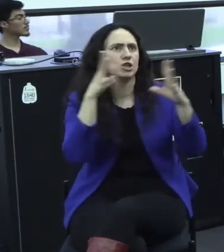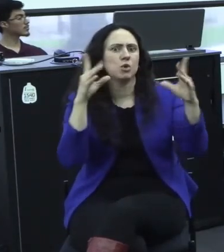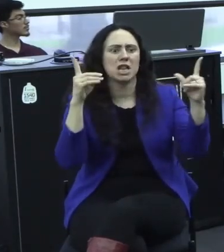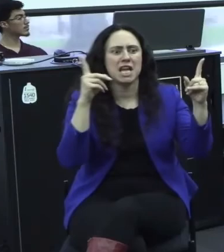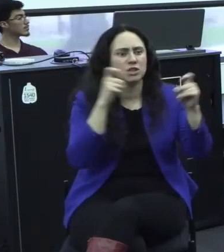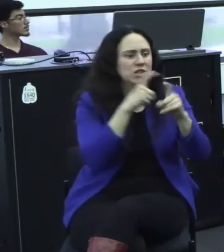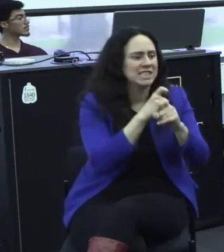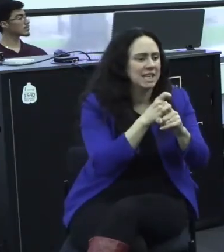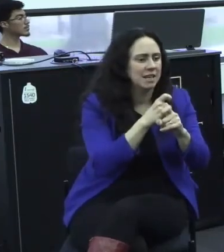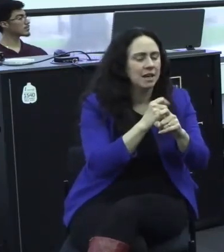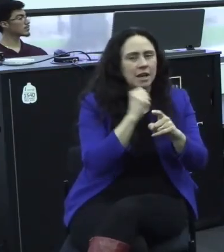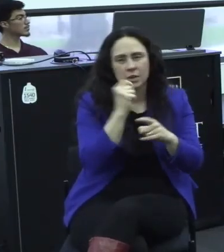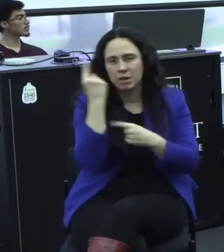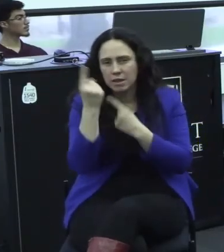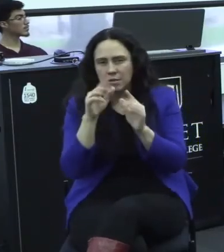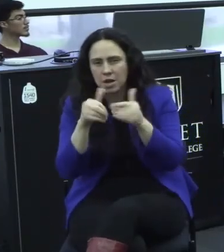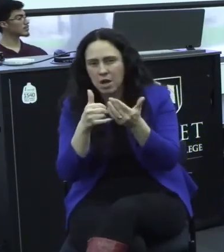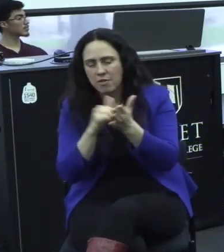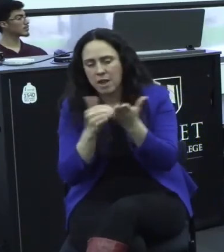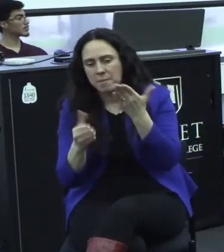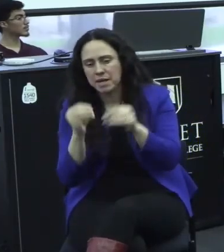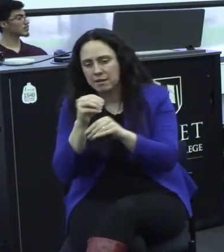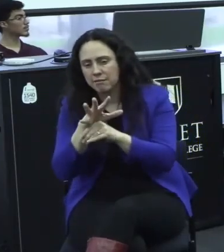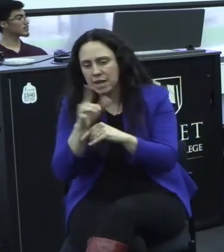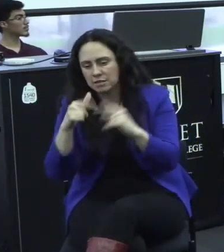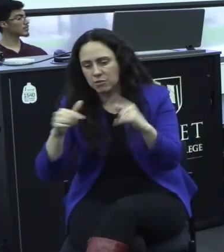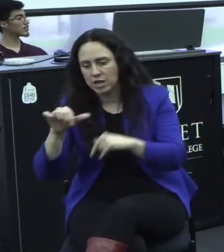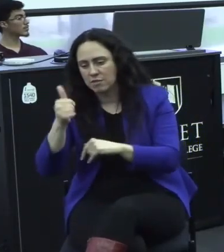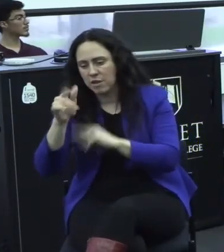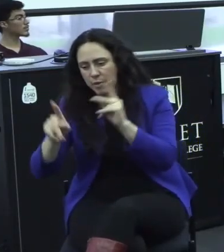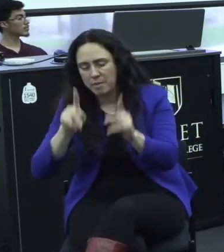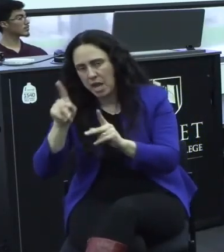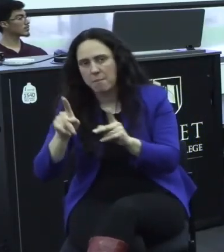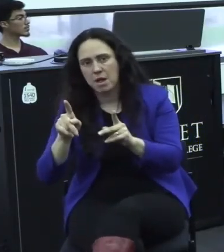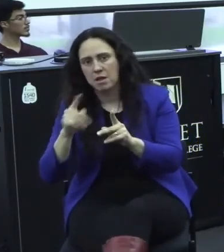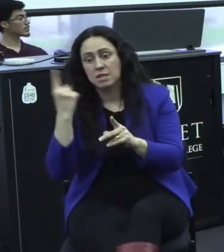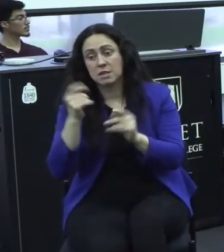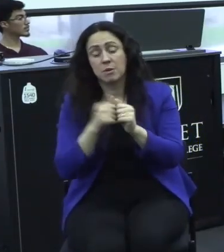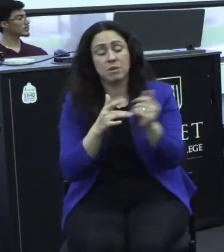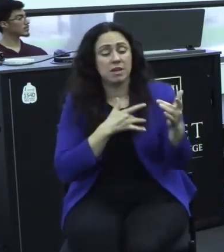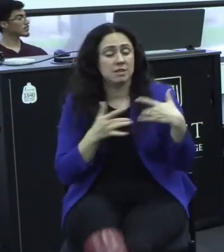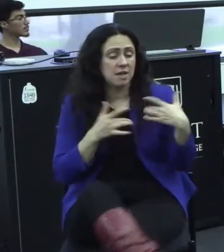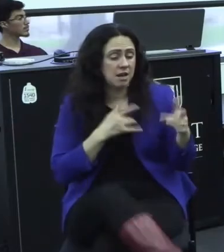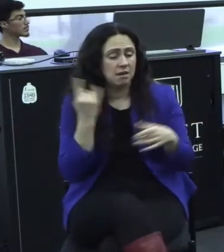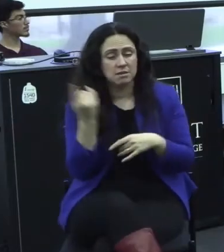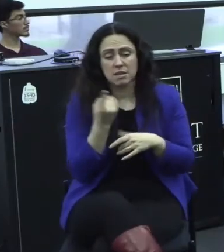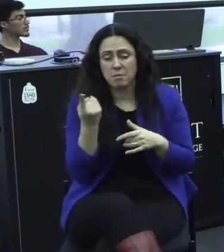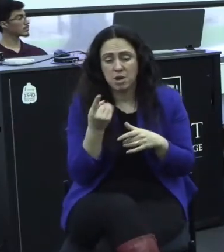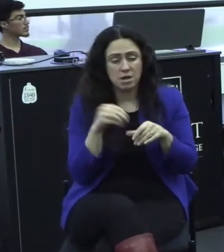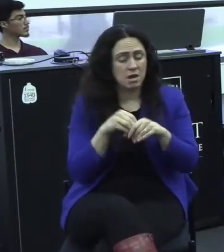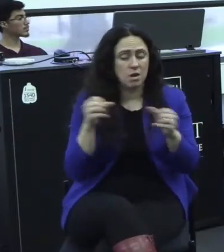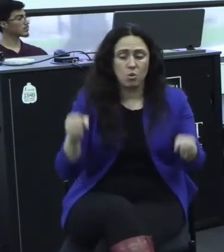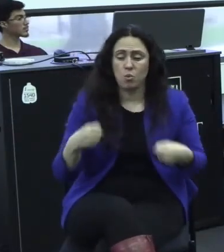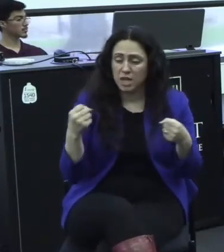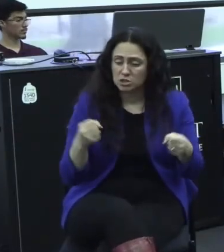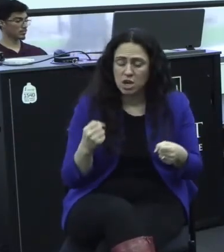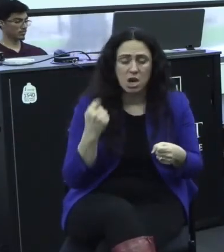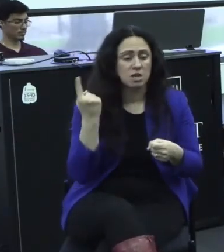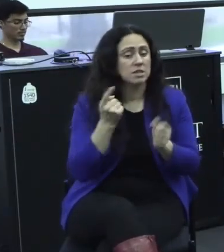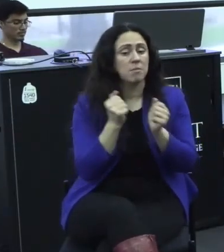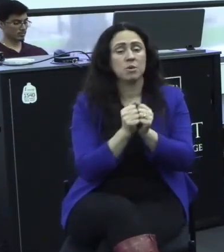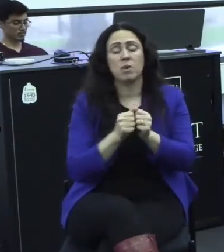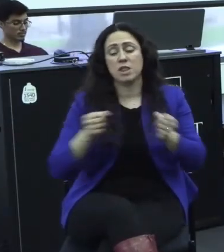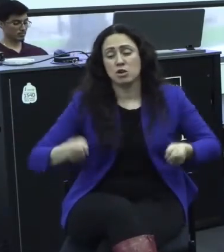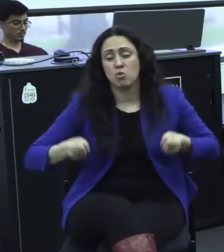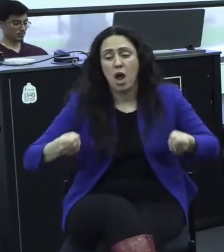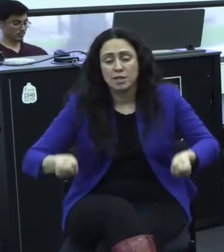didn't think about how that might impact a variety of individuals. Someone with anxiety, someone in a wheelchair, someone with